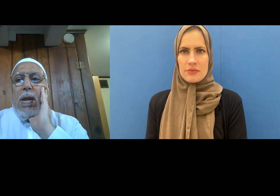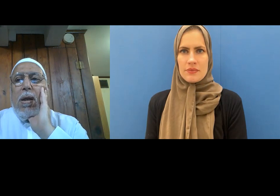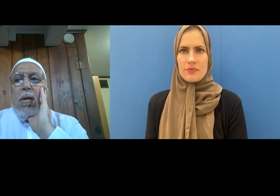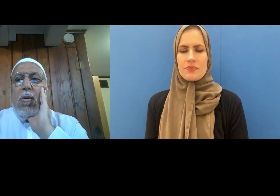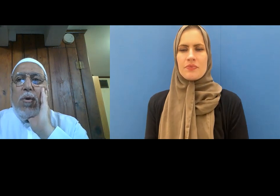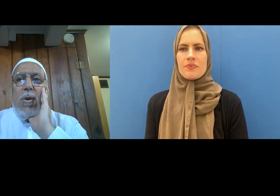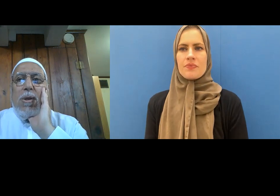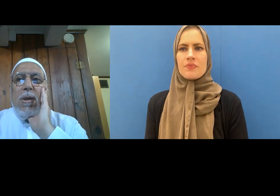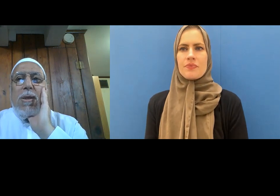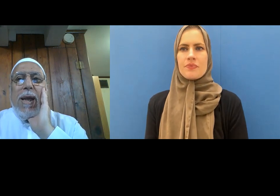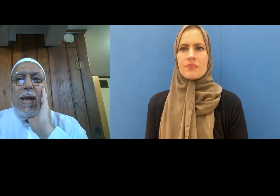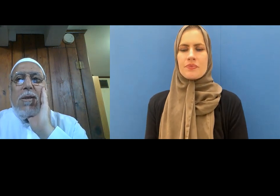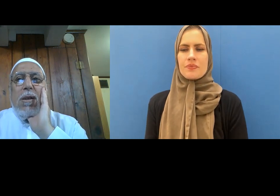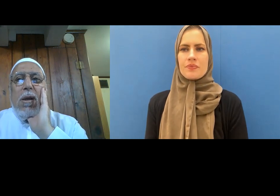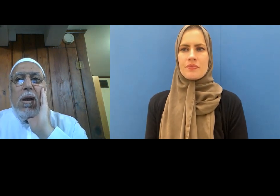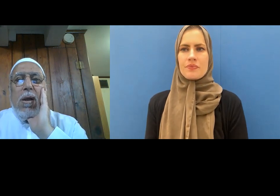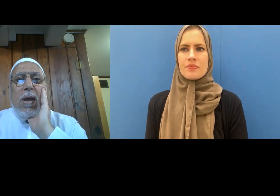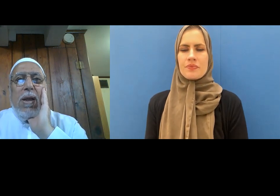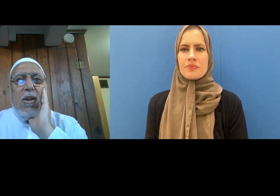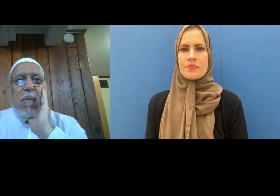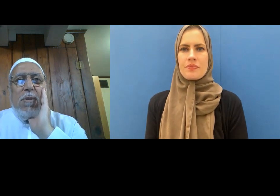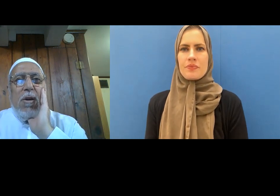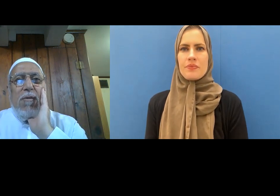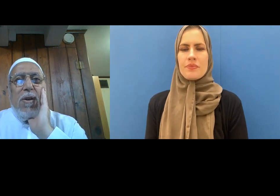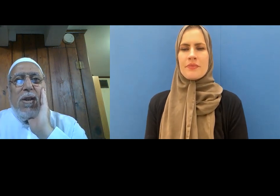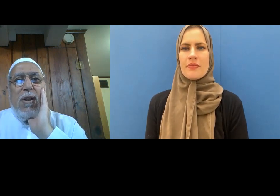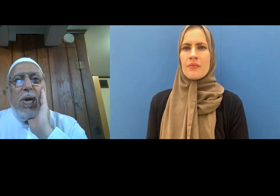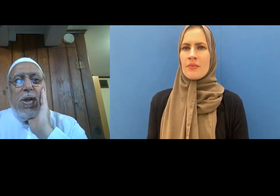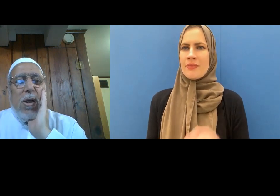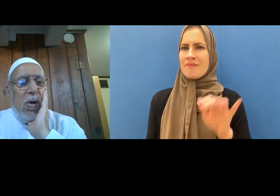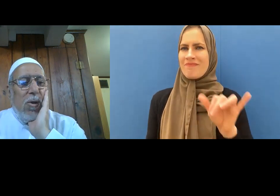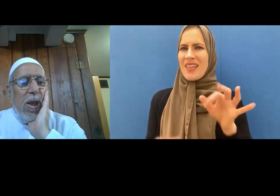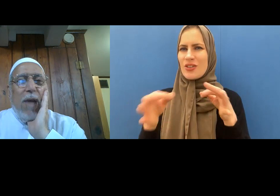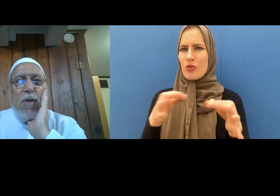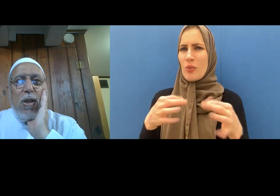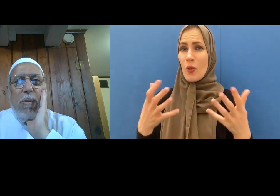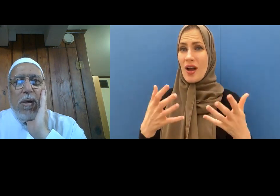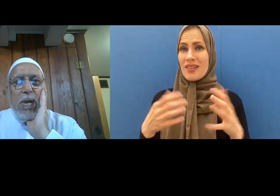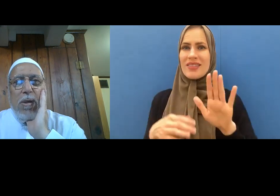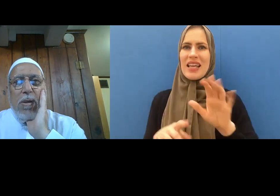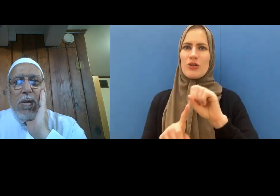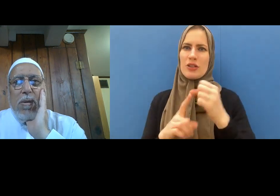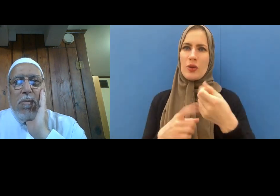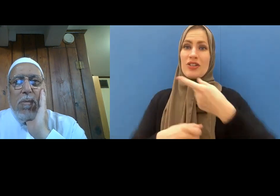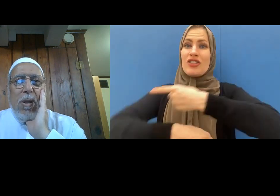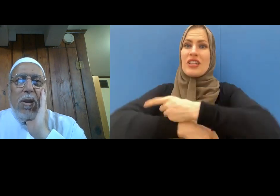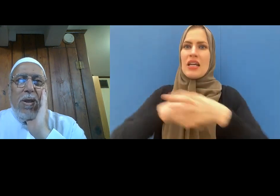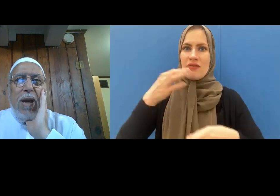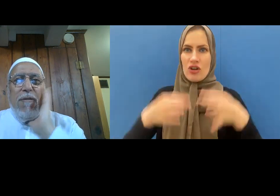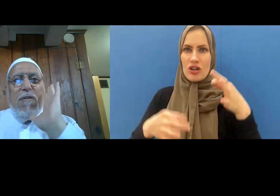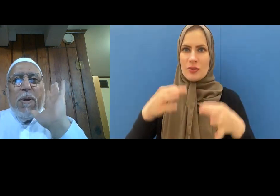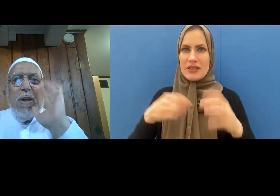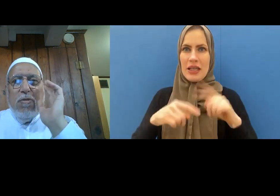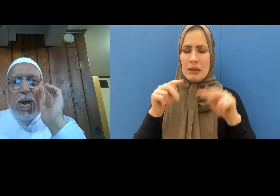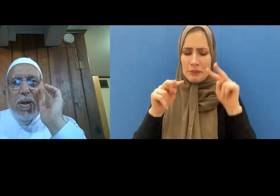And then, of course, this is a description of their situation on the day of judgment. But in this